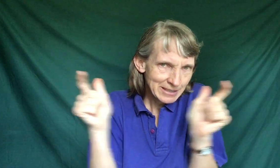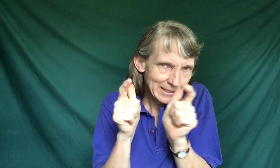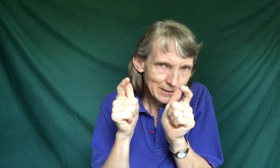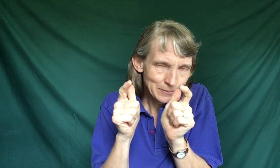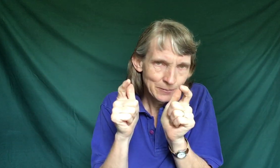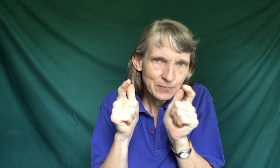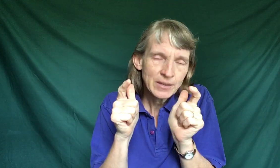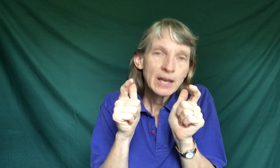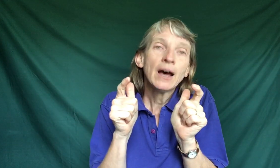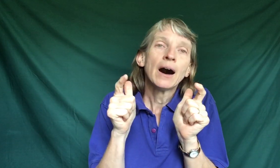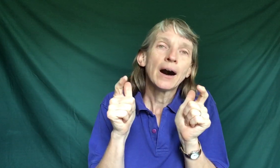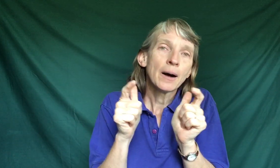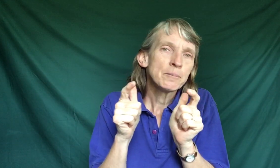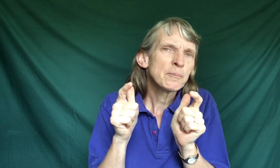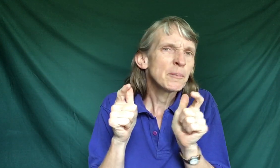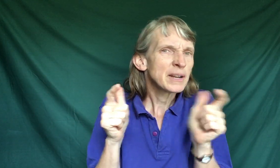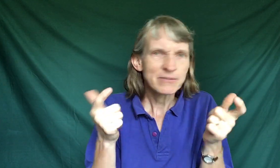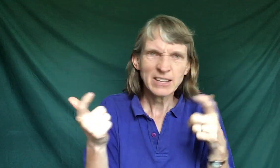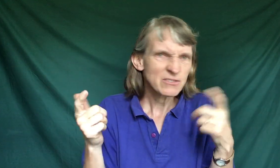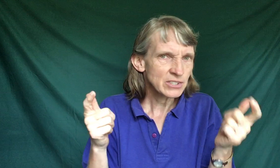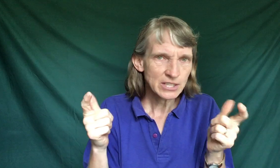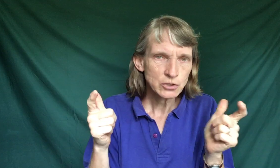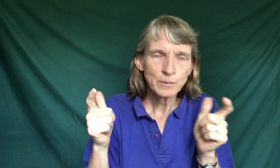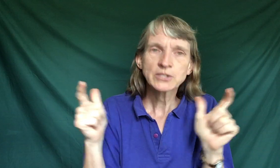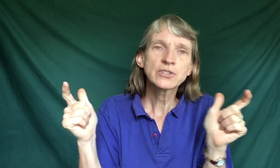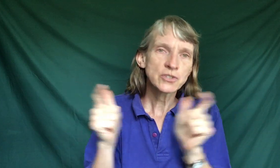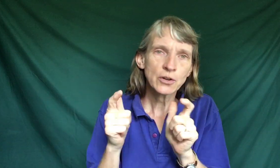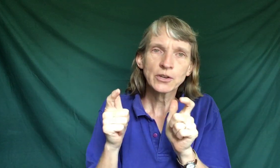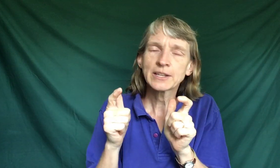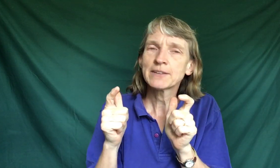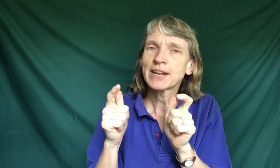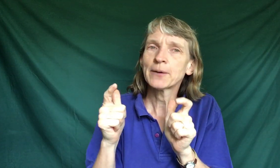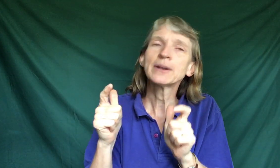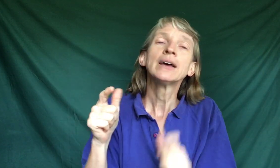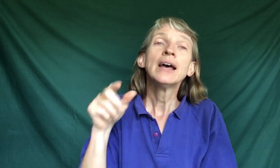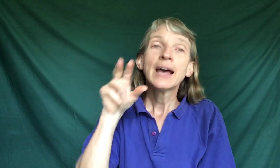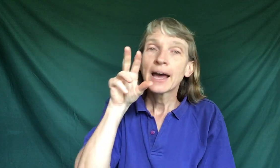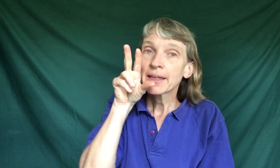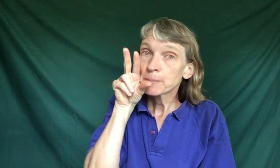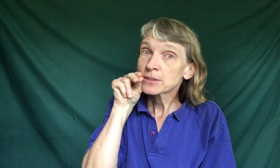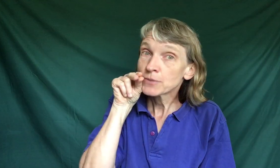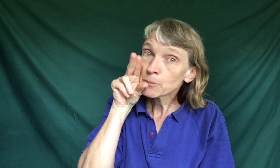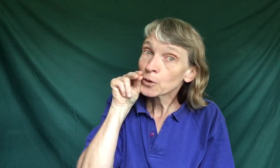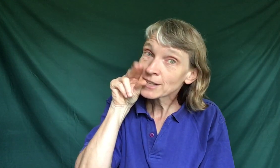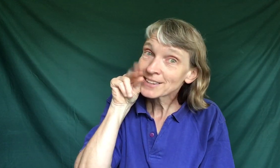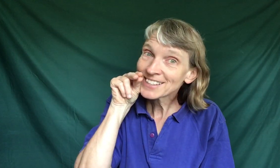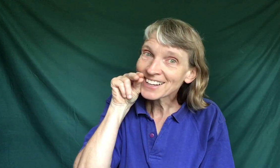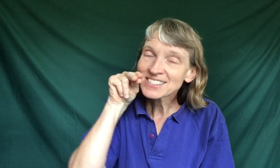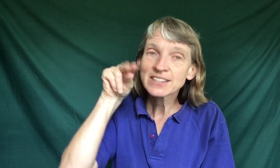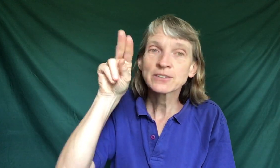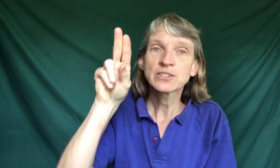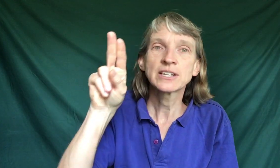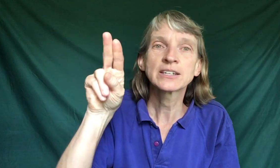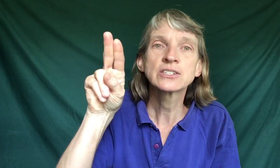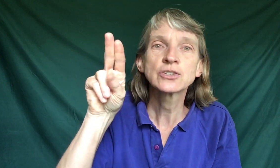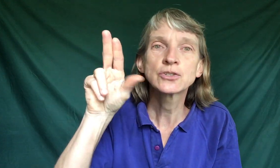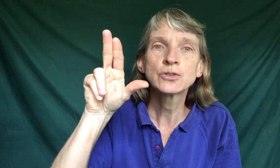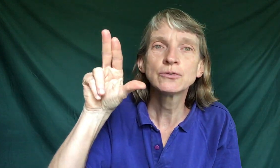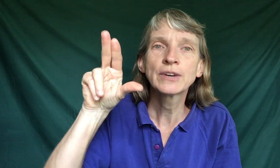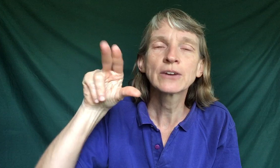little. But if that feels like too much in the song, you can leave it out. But it's very important you get the ducks in there. So the ducks is your two fingers